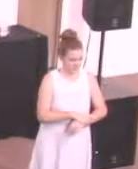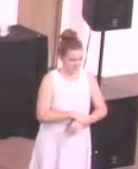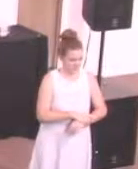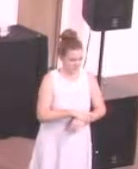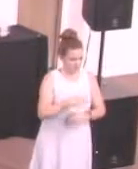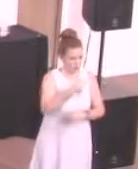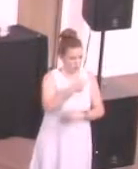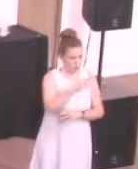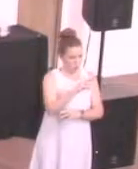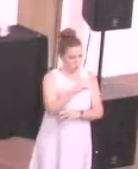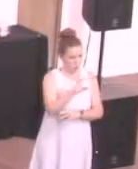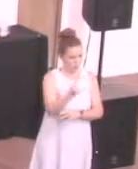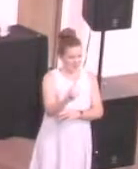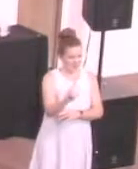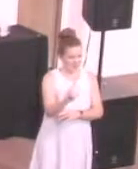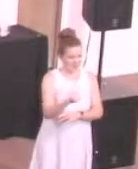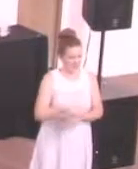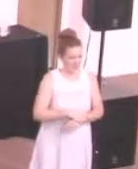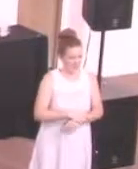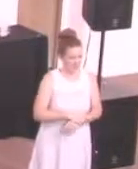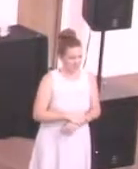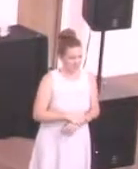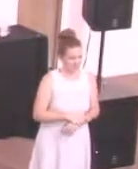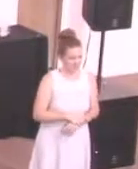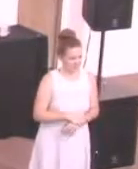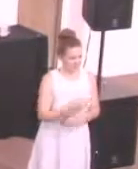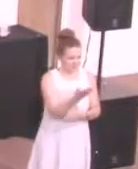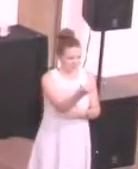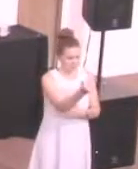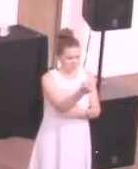is it? Greed. Come up here, greedy.